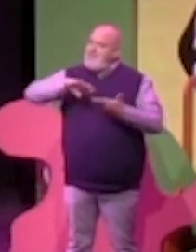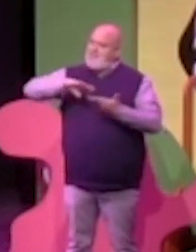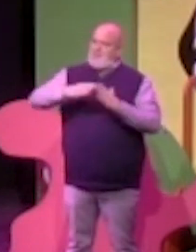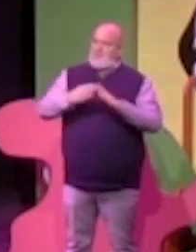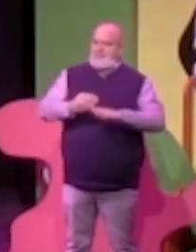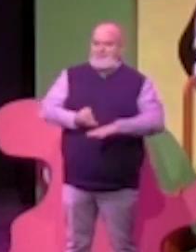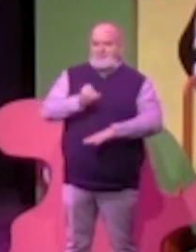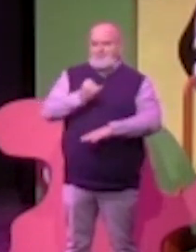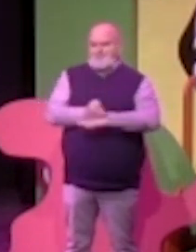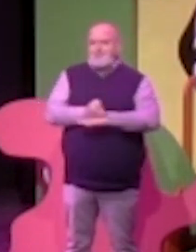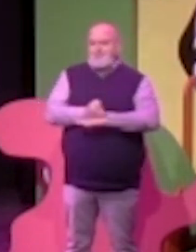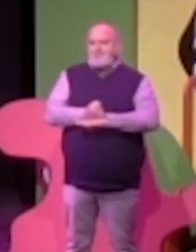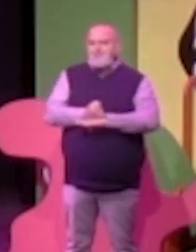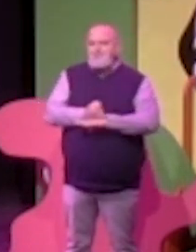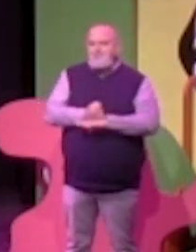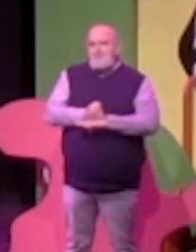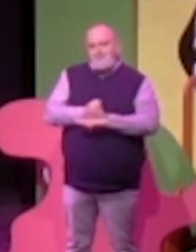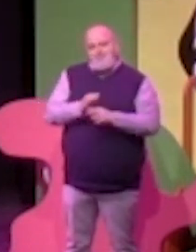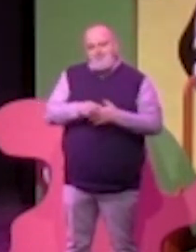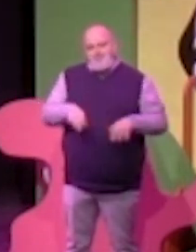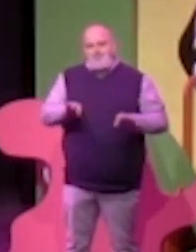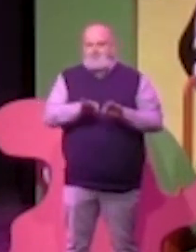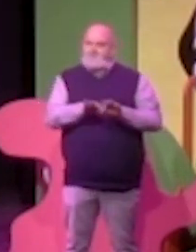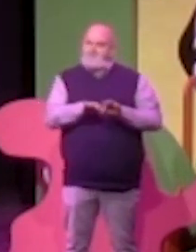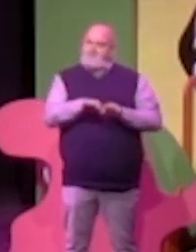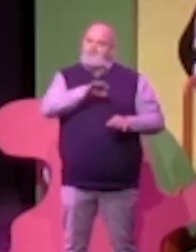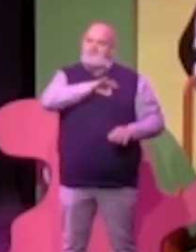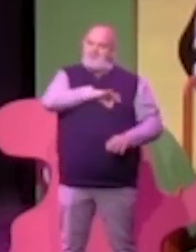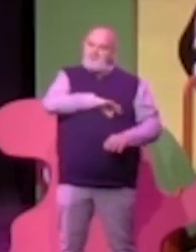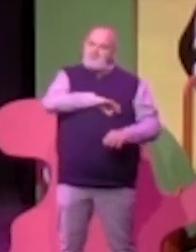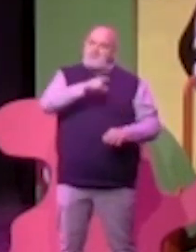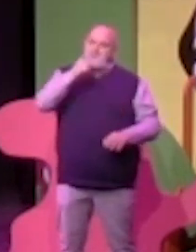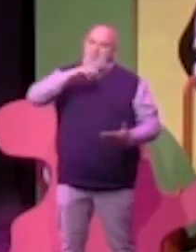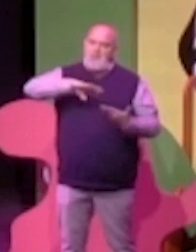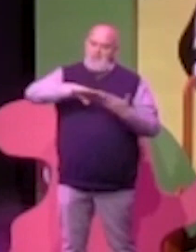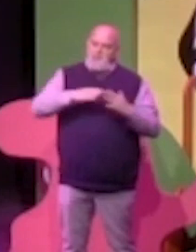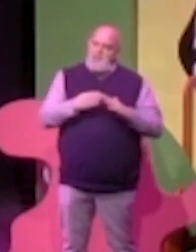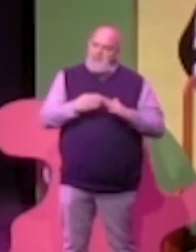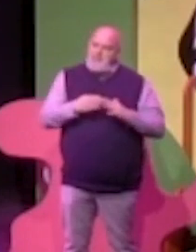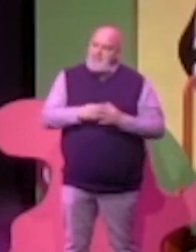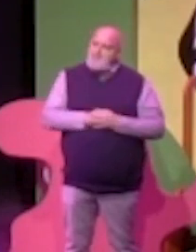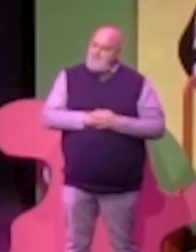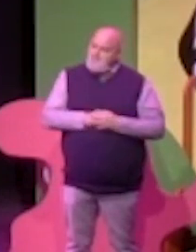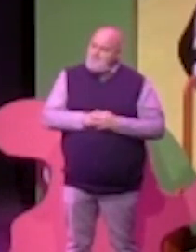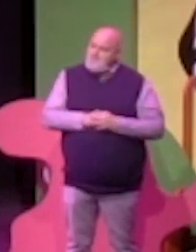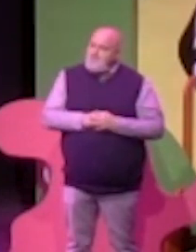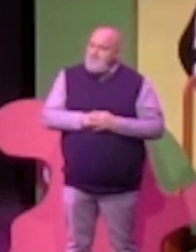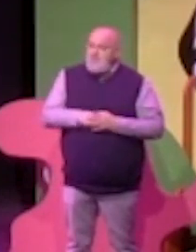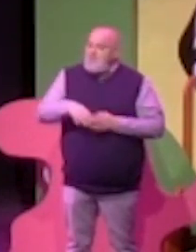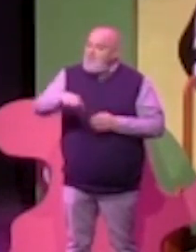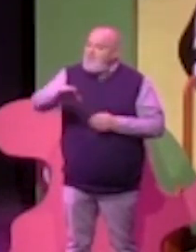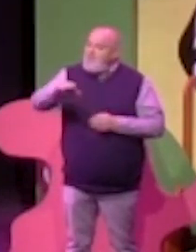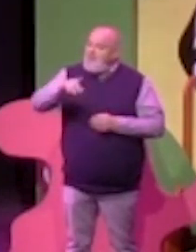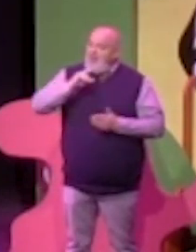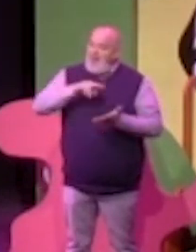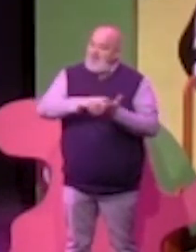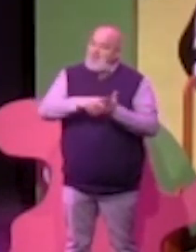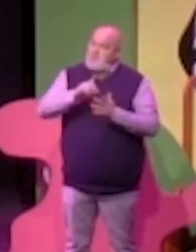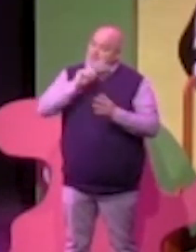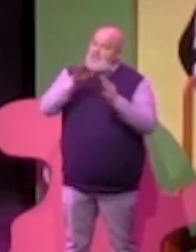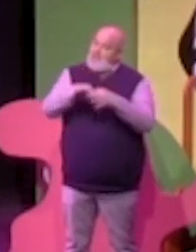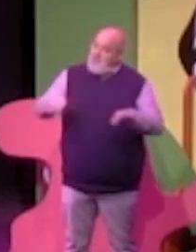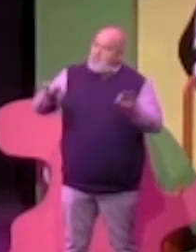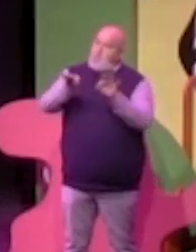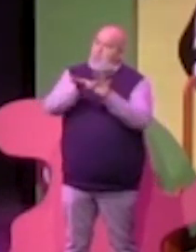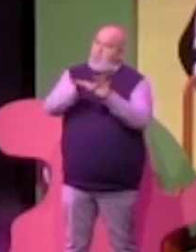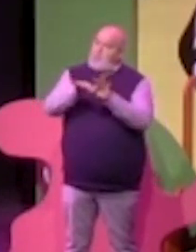institutions. And they are assets for the communities in which they exist, and they need very much so to be